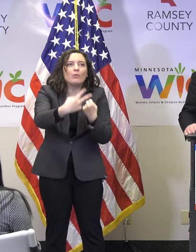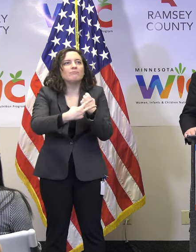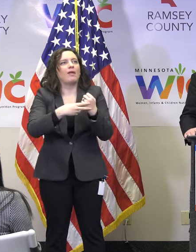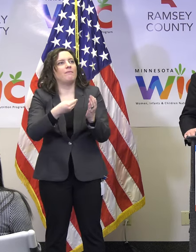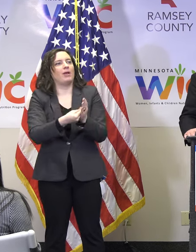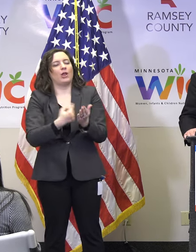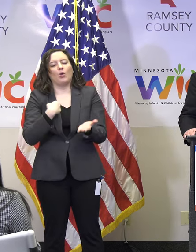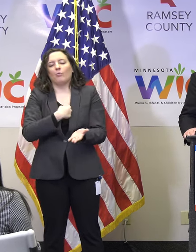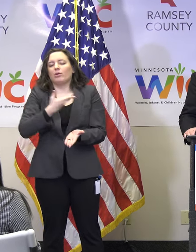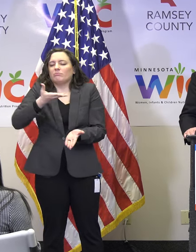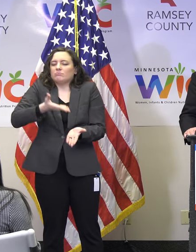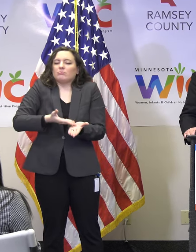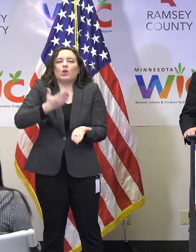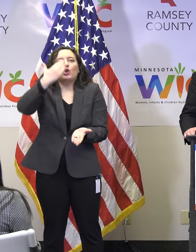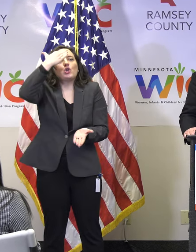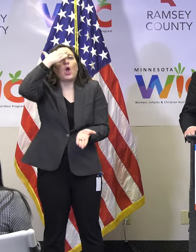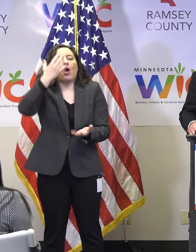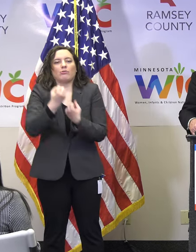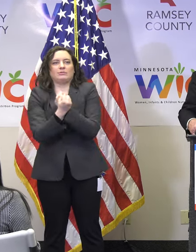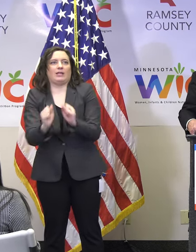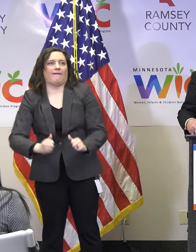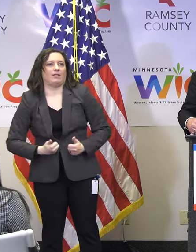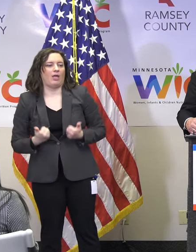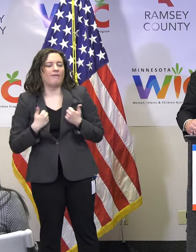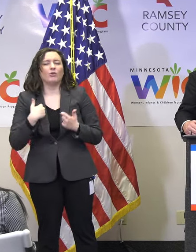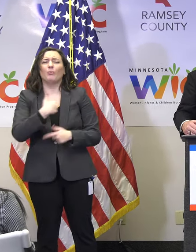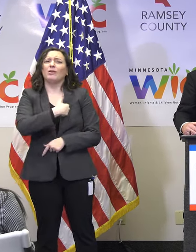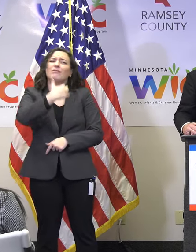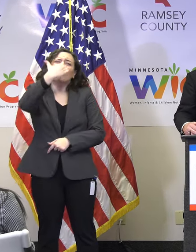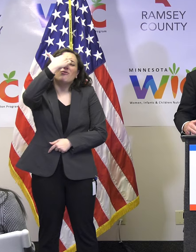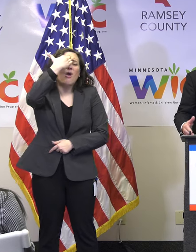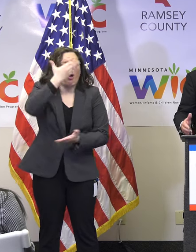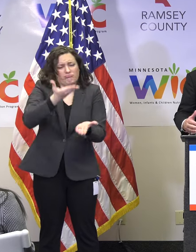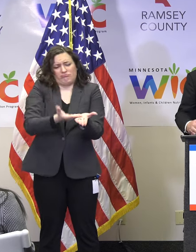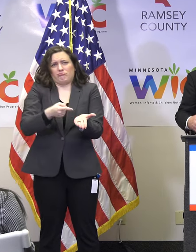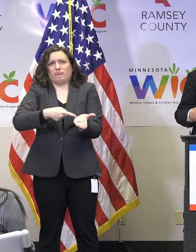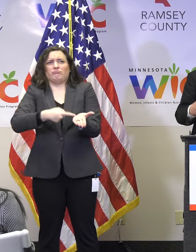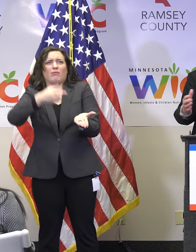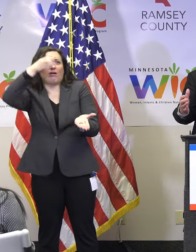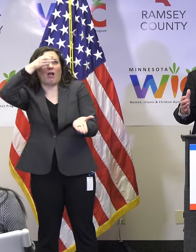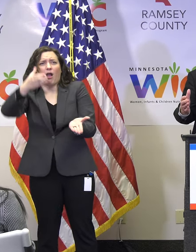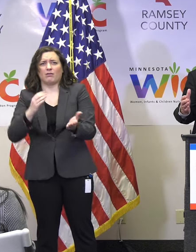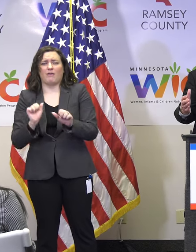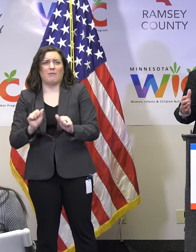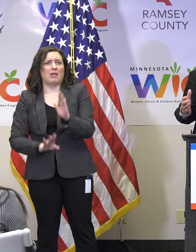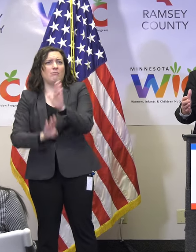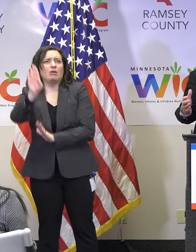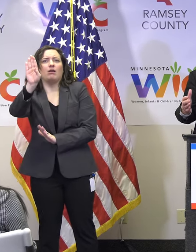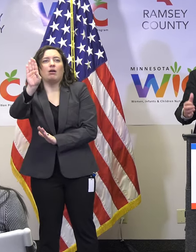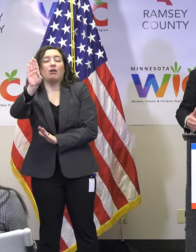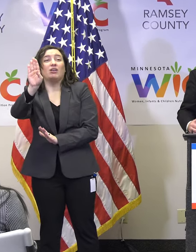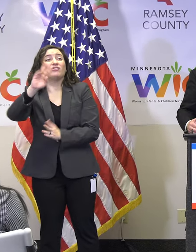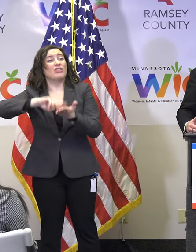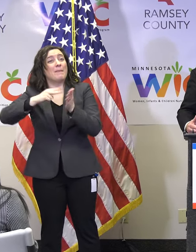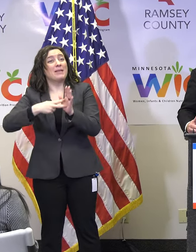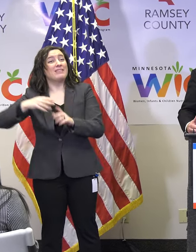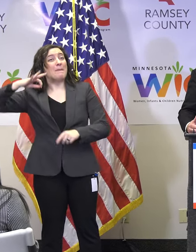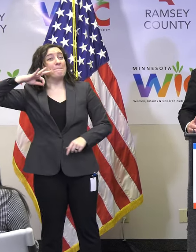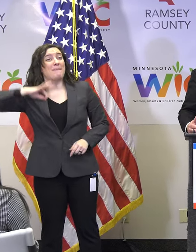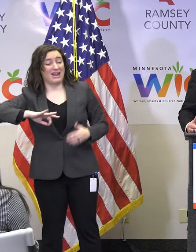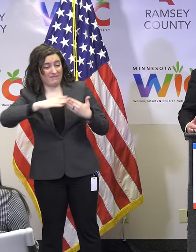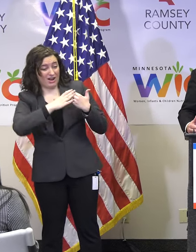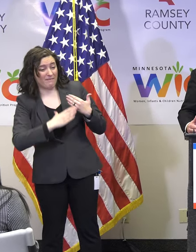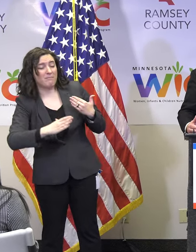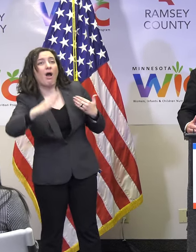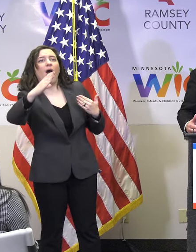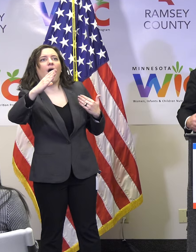it increases cognitive ability. The benefits of the program outweigh over time the costs. So you want to encourage